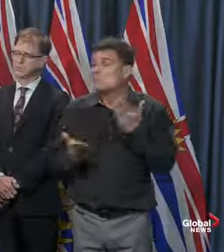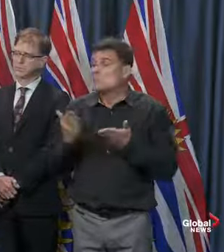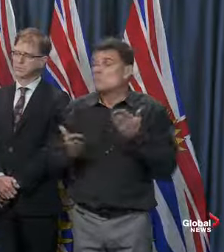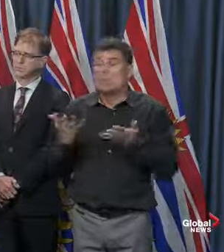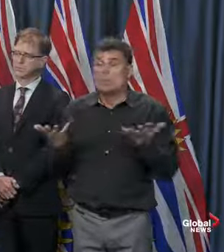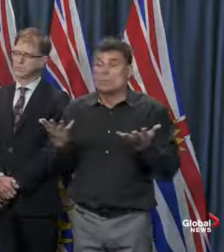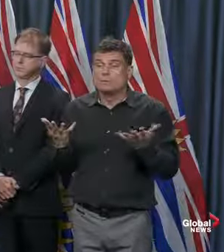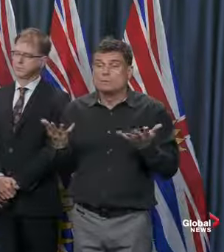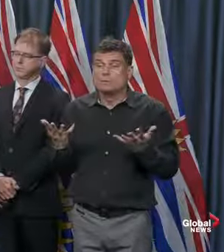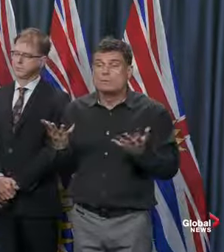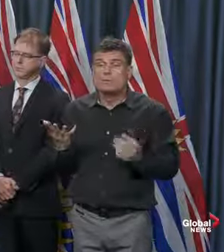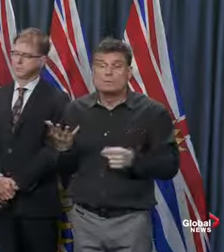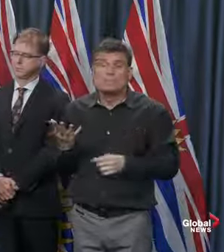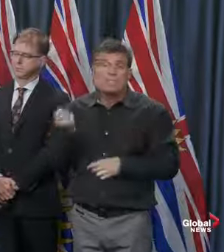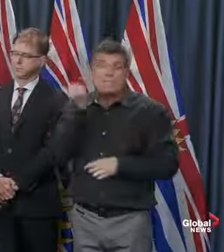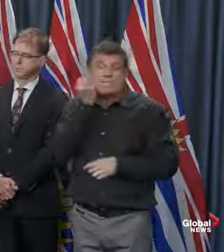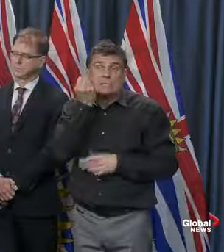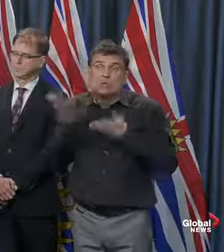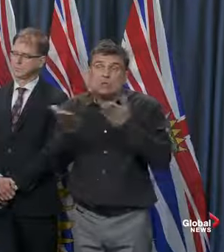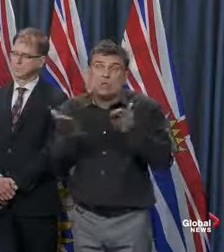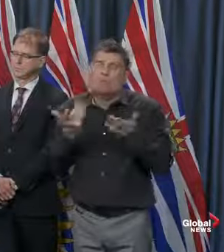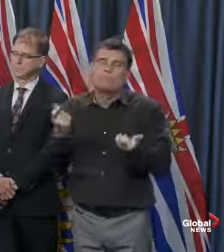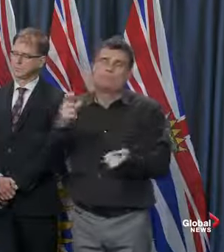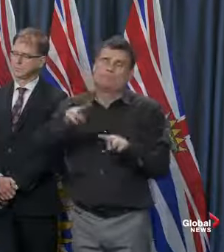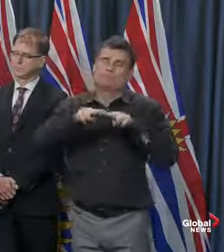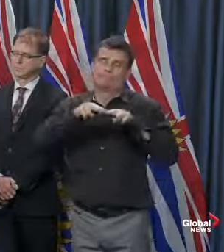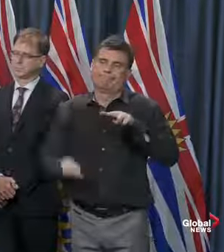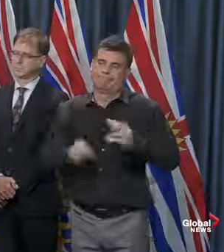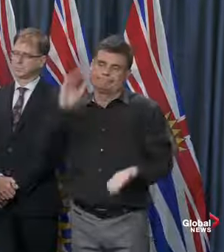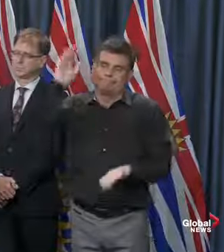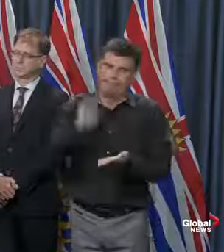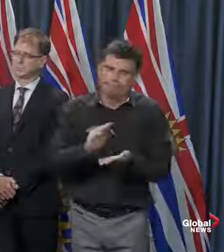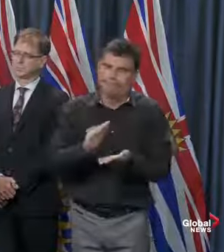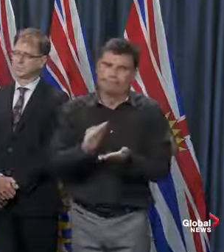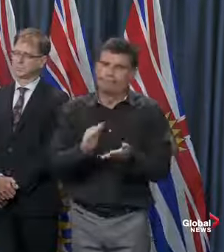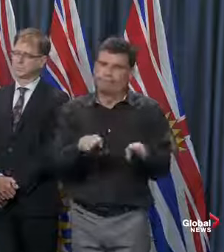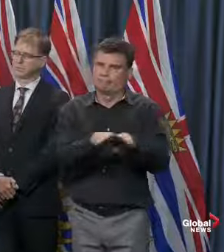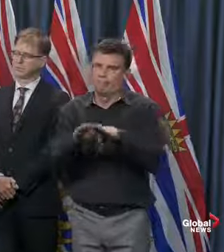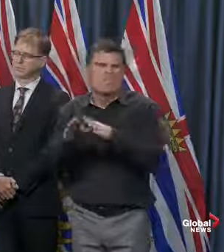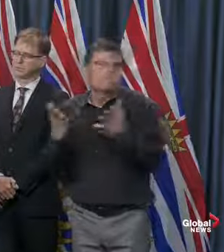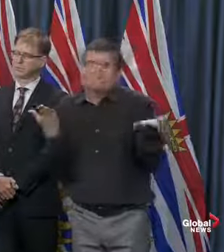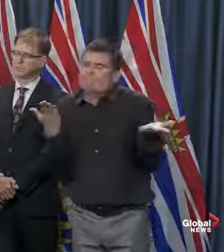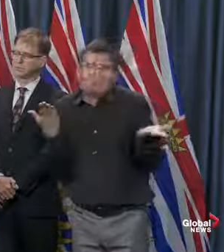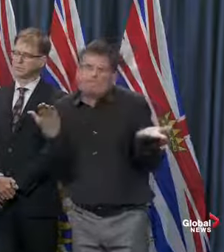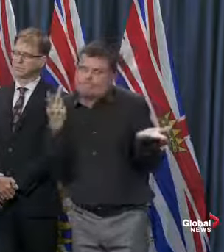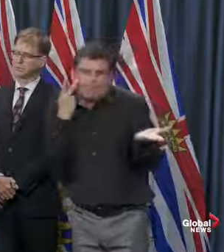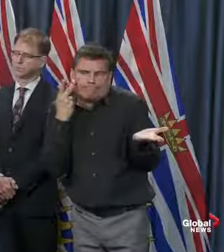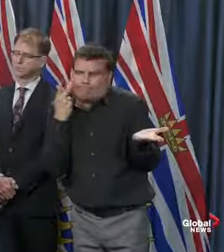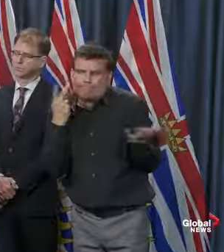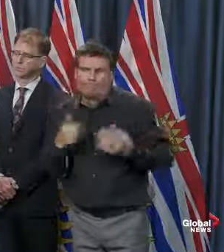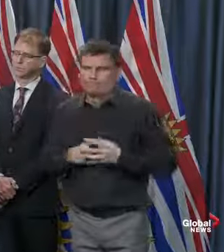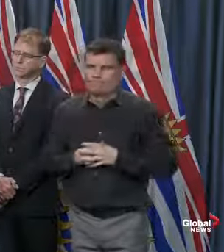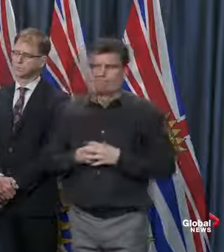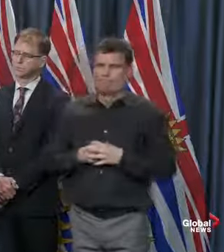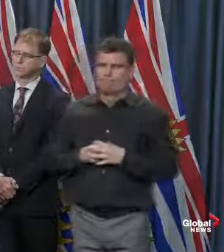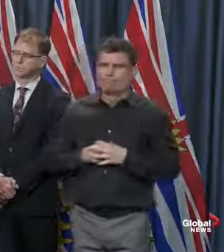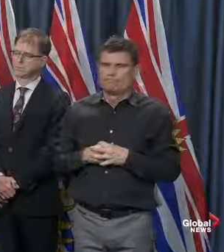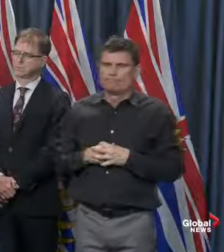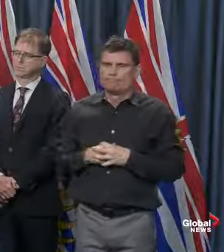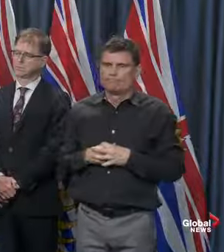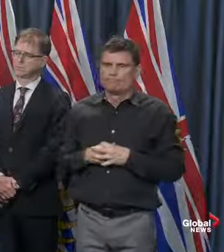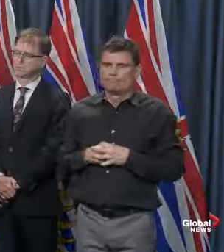have necessary or urgent or emergent dental need urgent or emergent dental care, and that's part of our pandemic